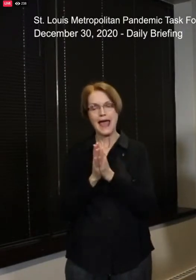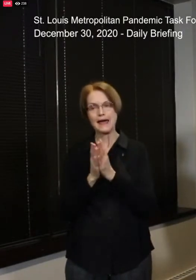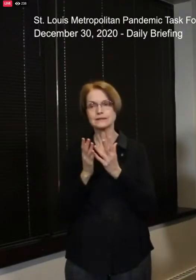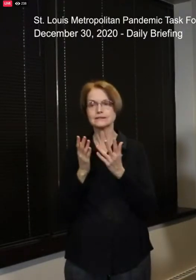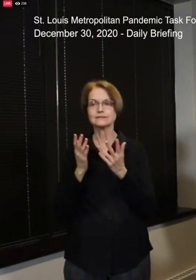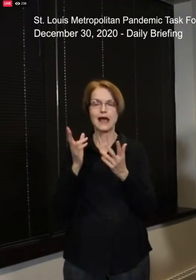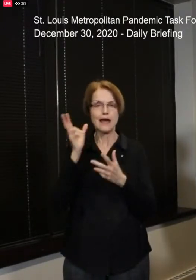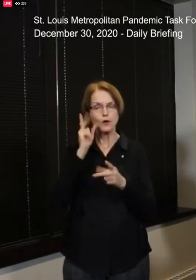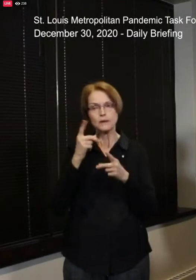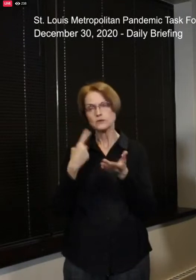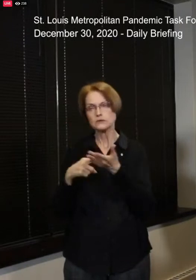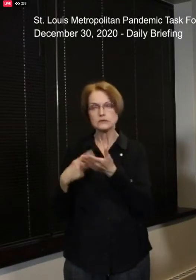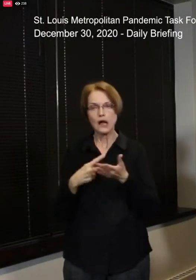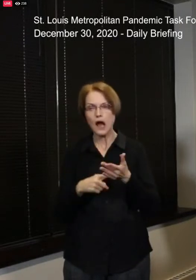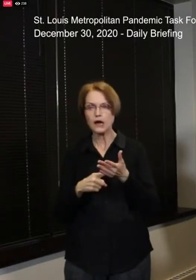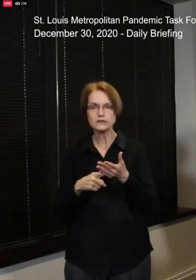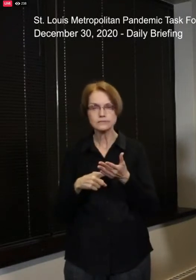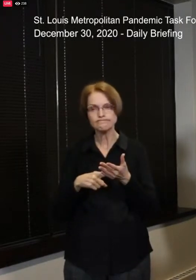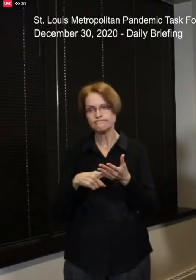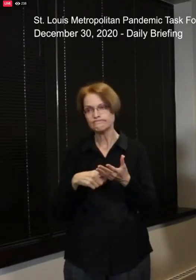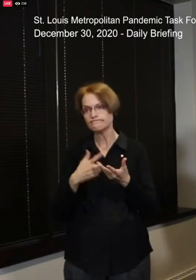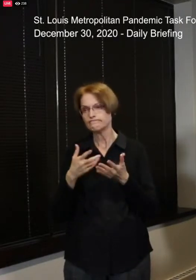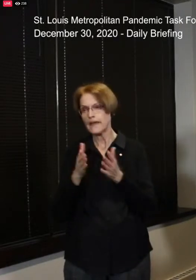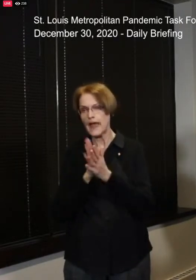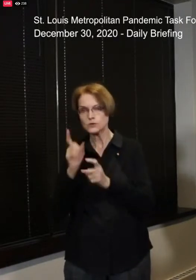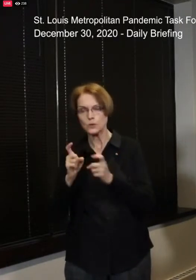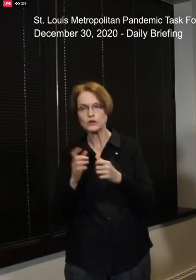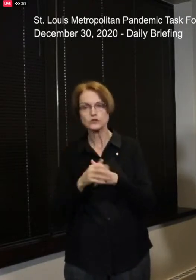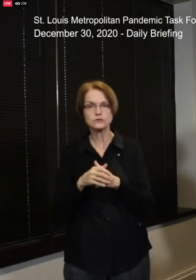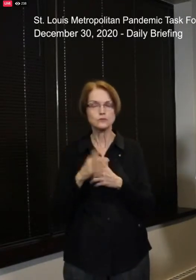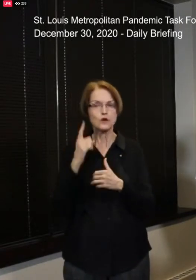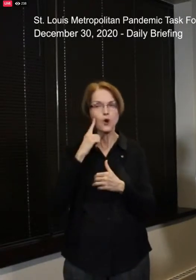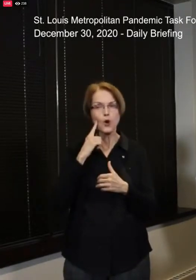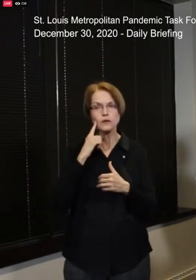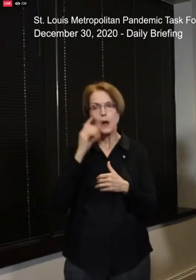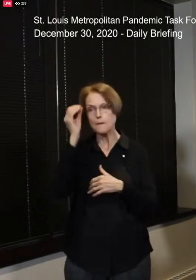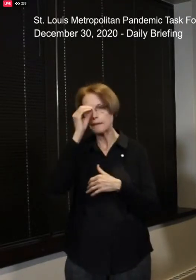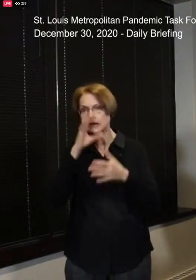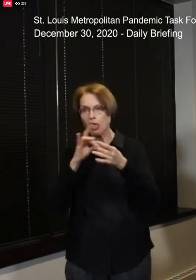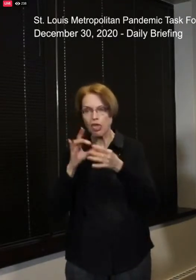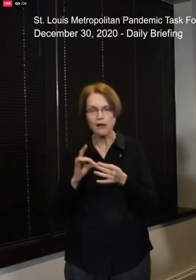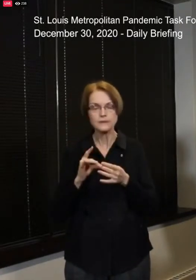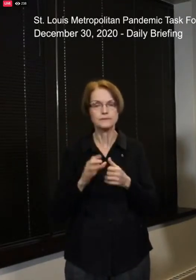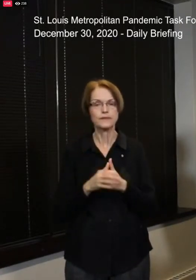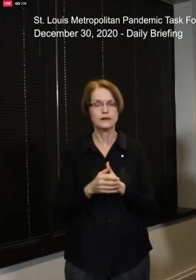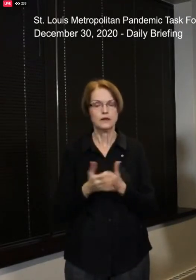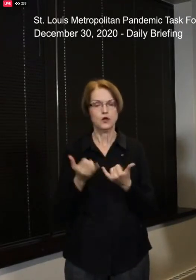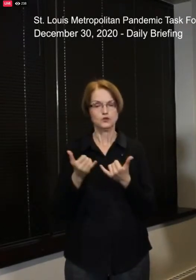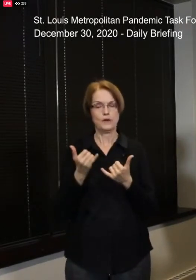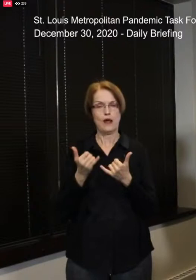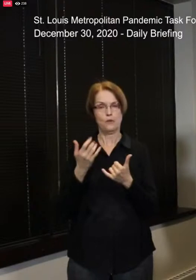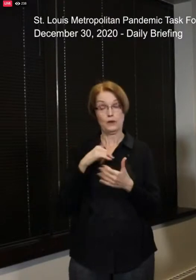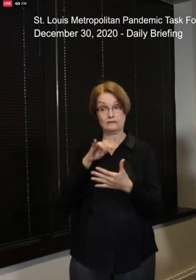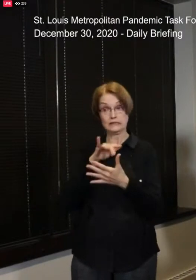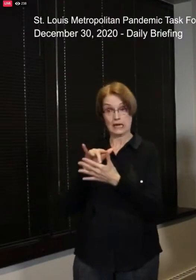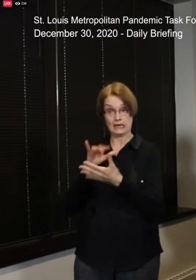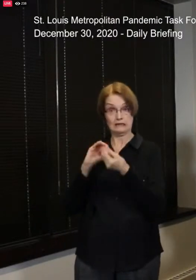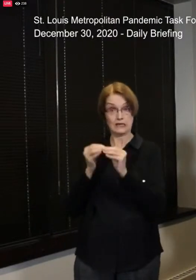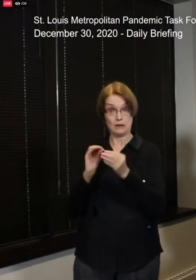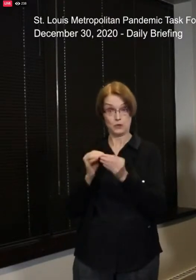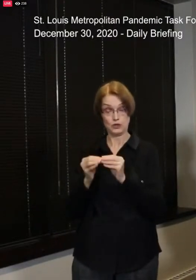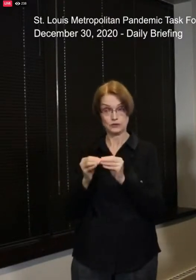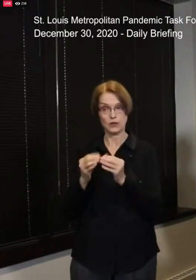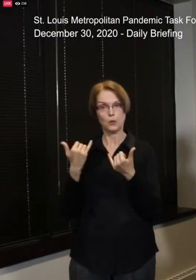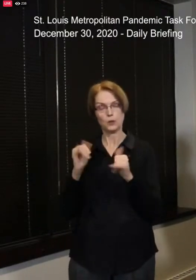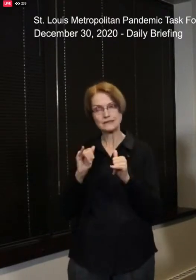discuss this, and we've heard other people's opinions about this. So we went out and we looked at some of the data. So we're